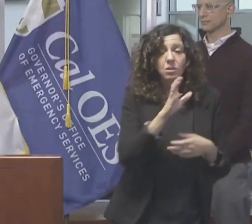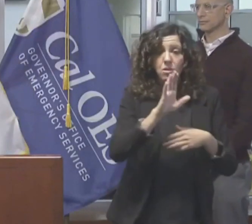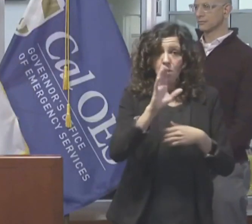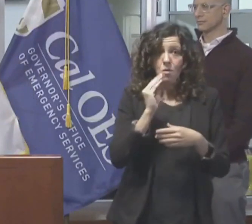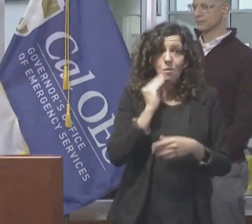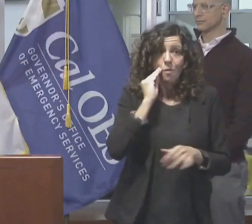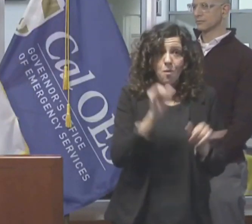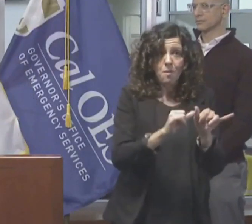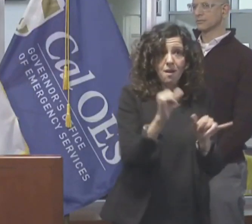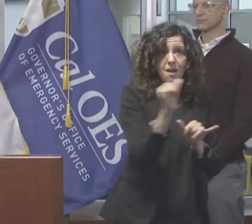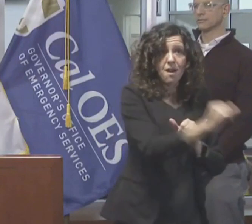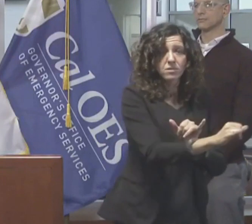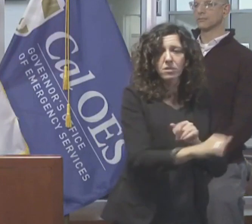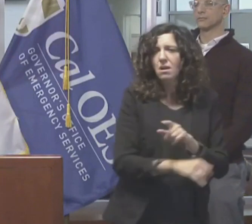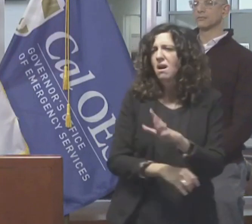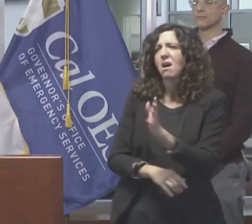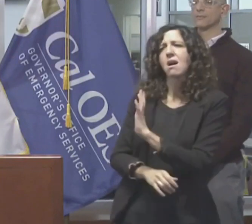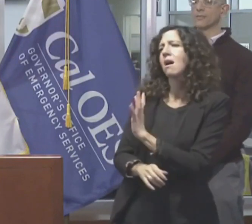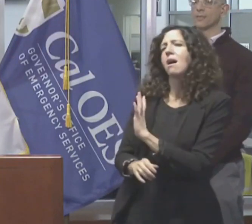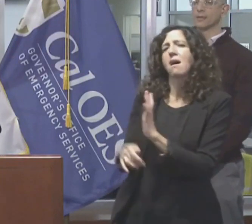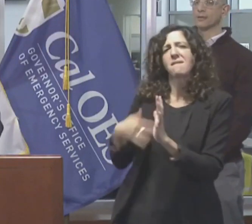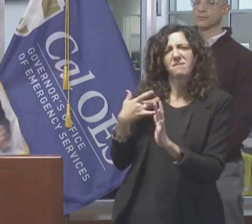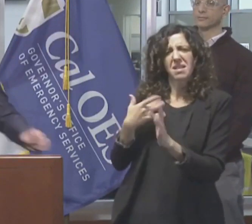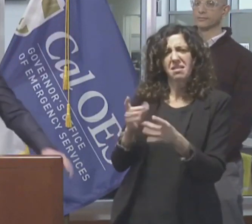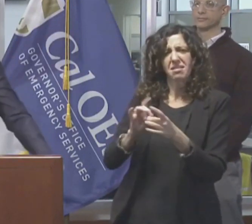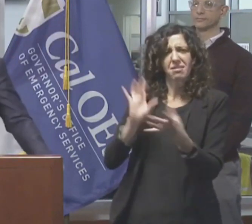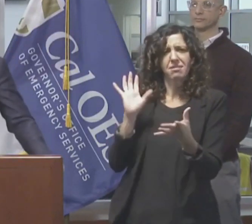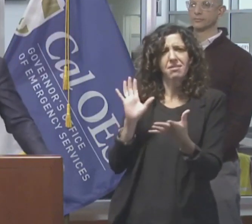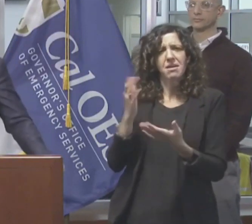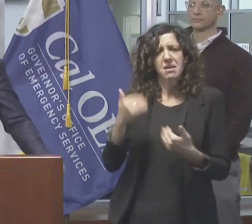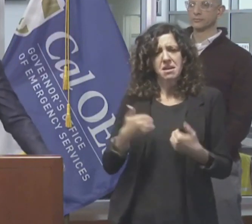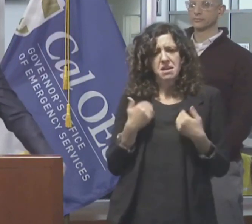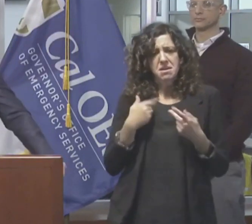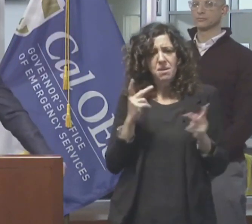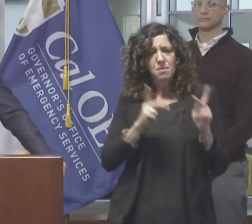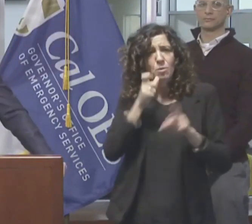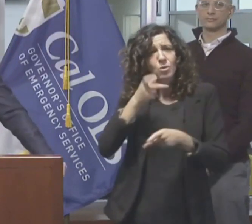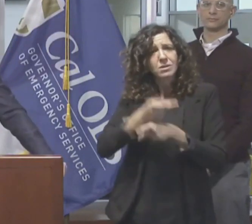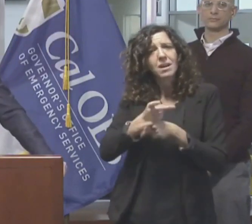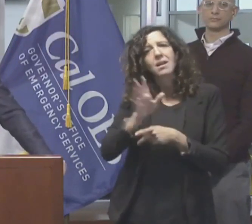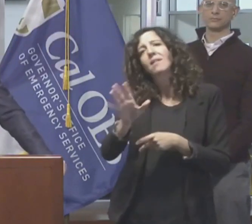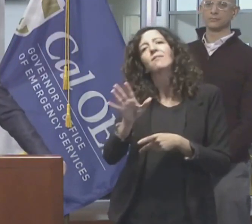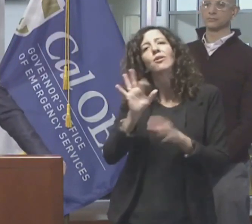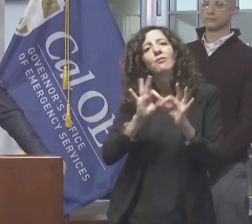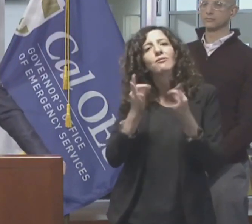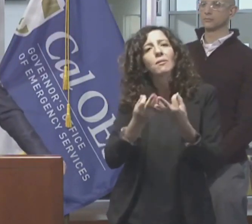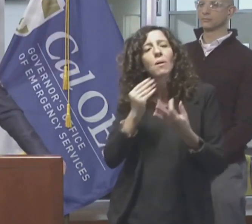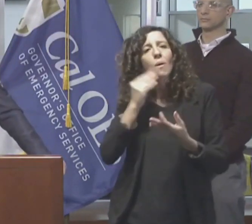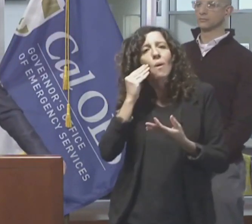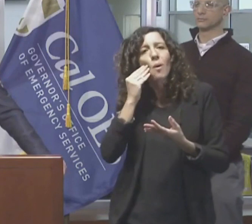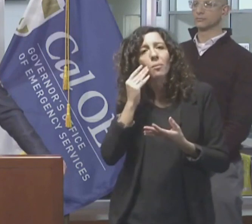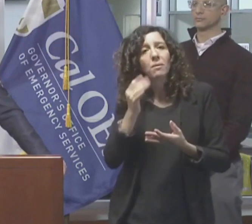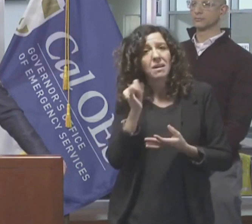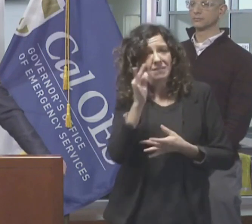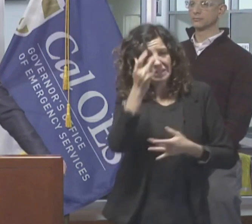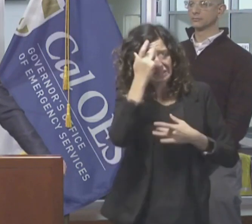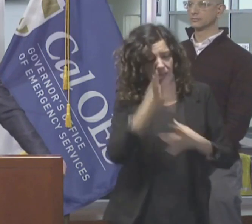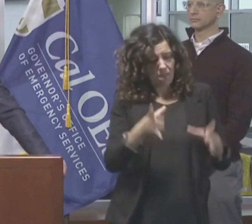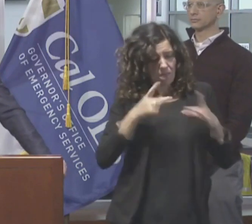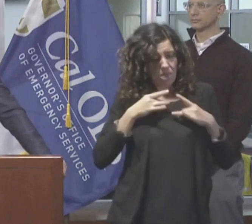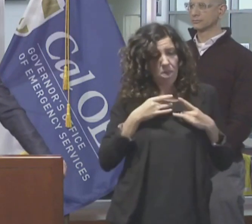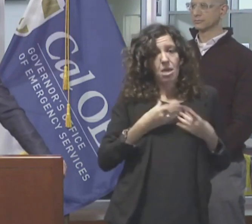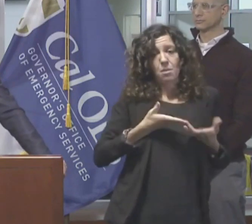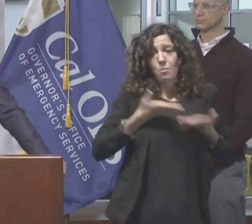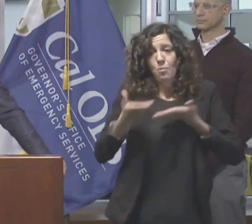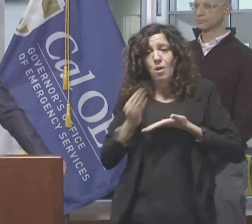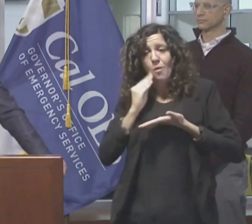You have there's to go back. Though, like, young people who are caring for their loved ones at home. What if they carry it home and then? But there's no disconnect.